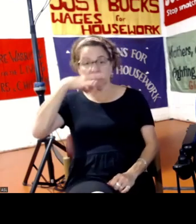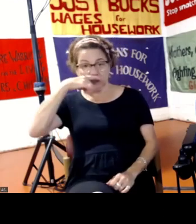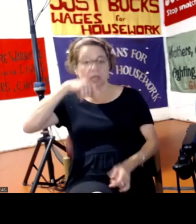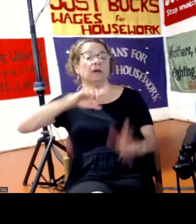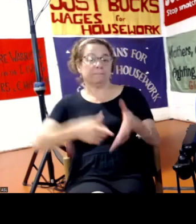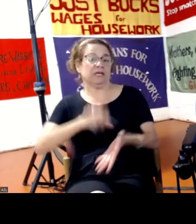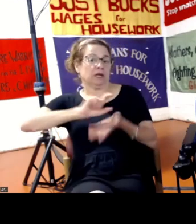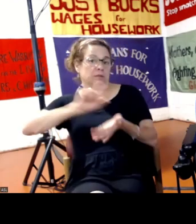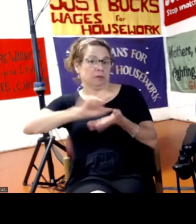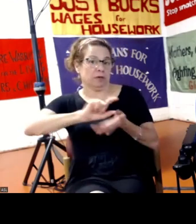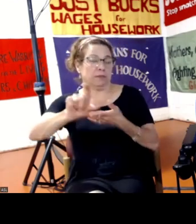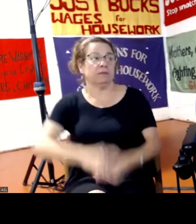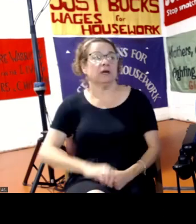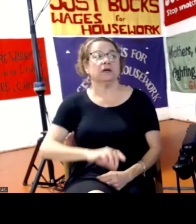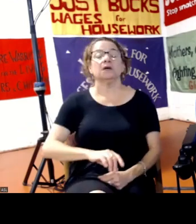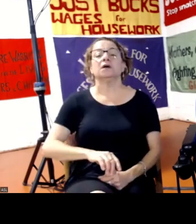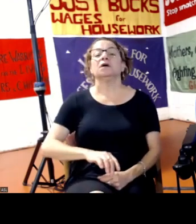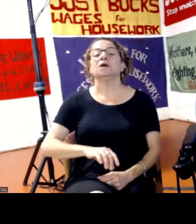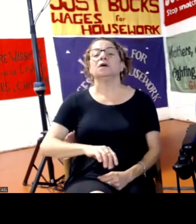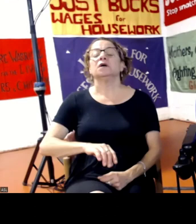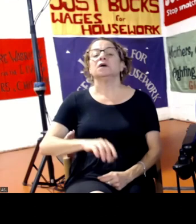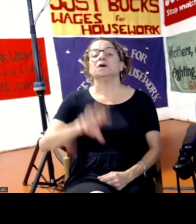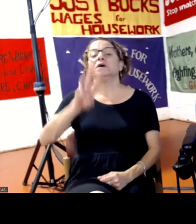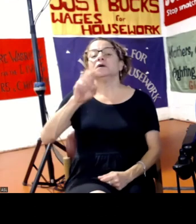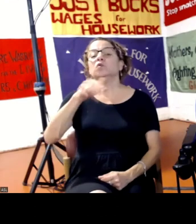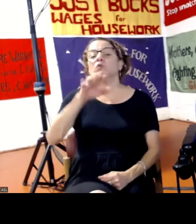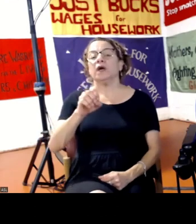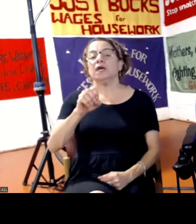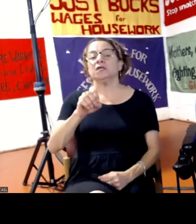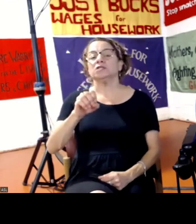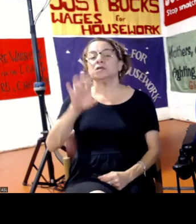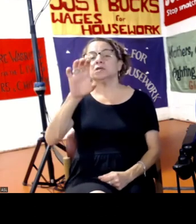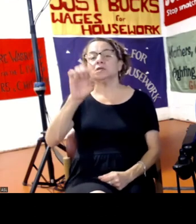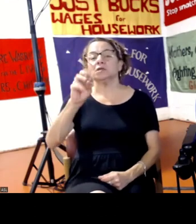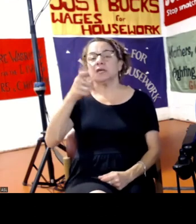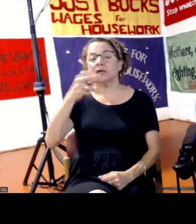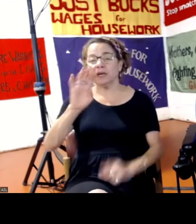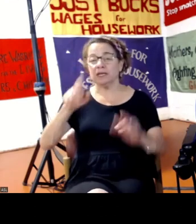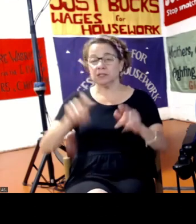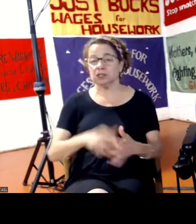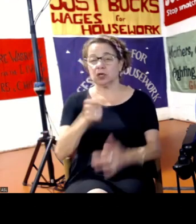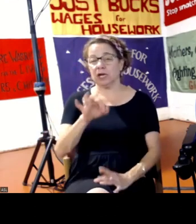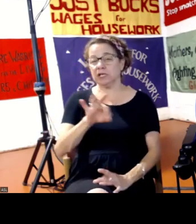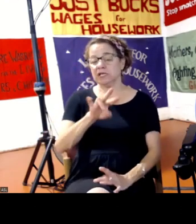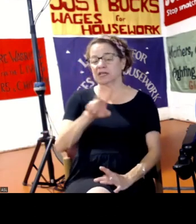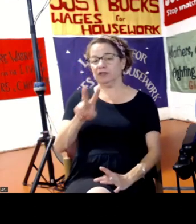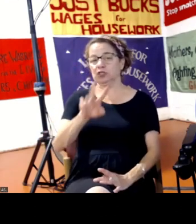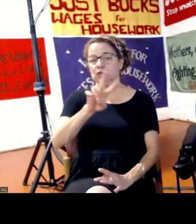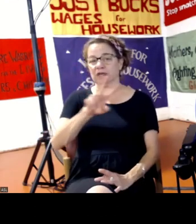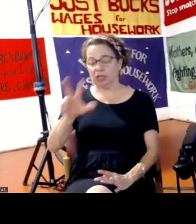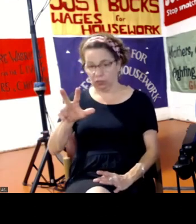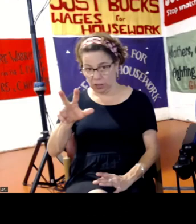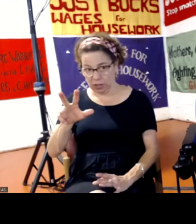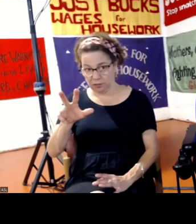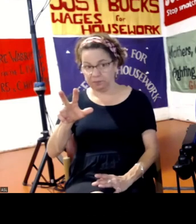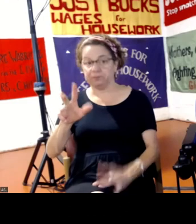campaign in 1972 and 1973, Selma hinted at it, when we first started, and